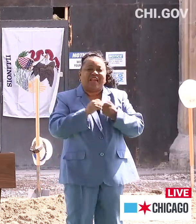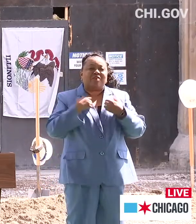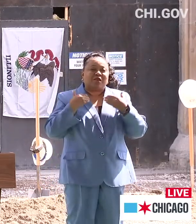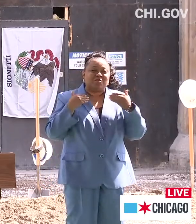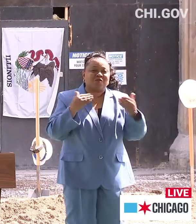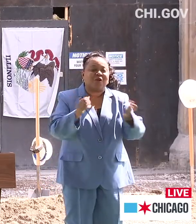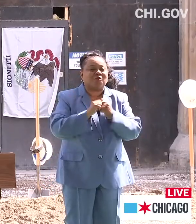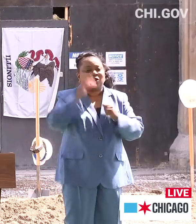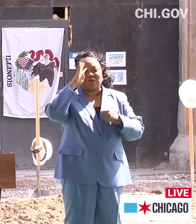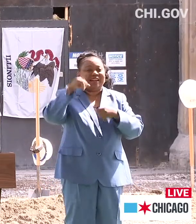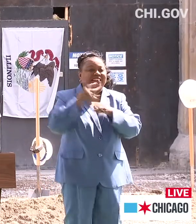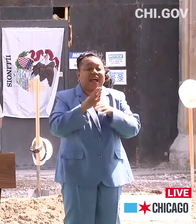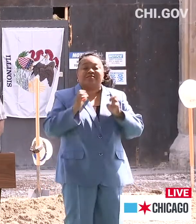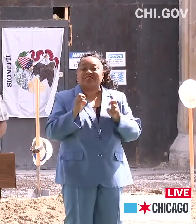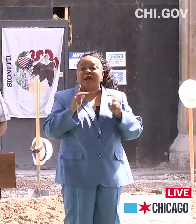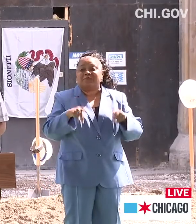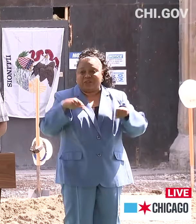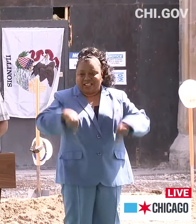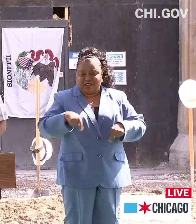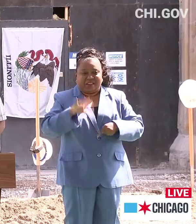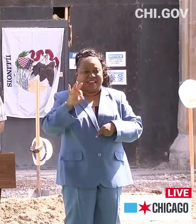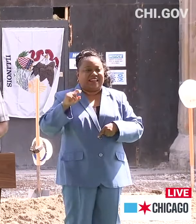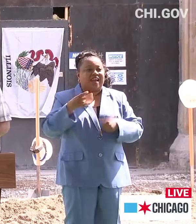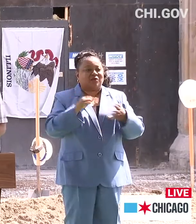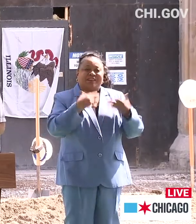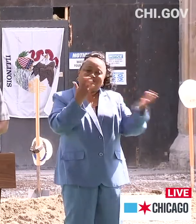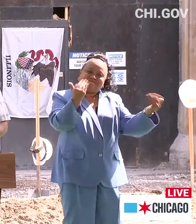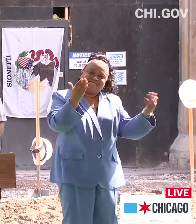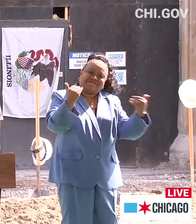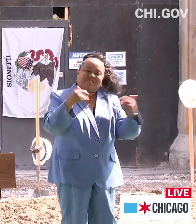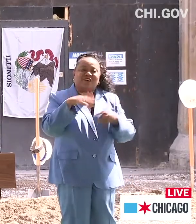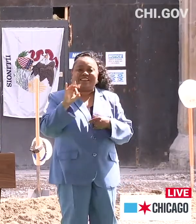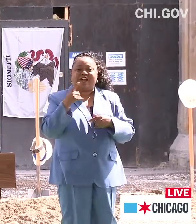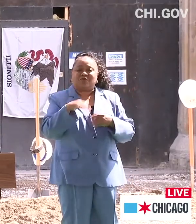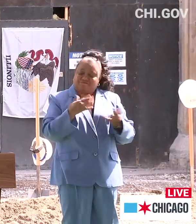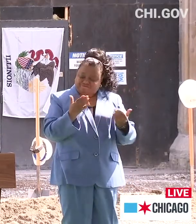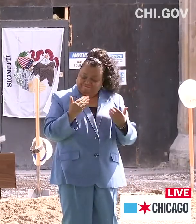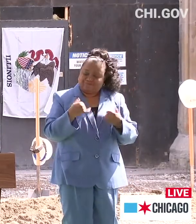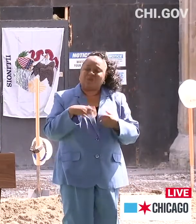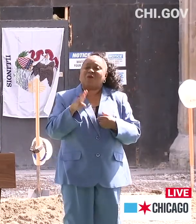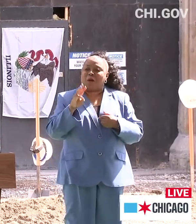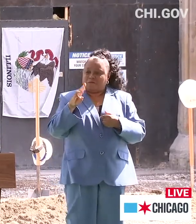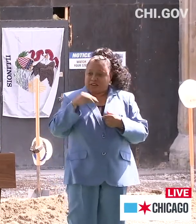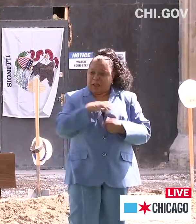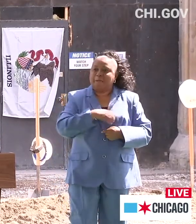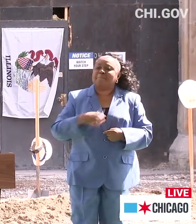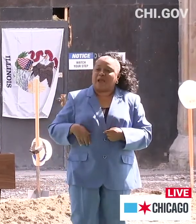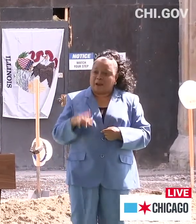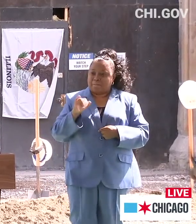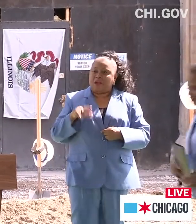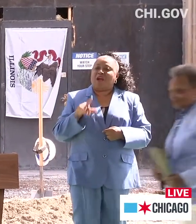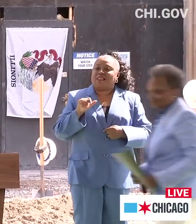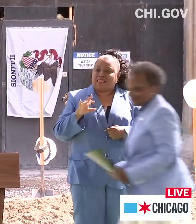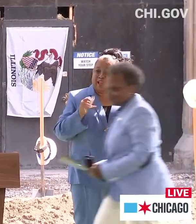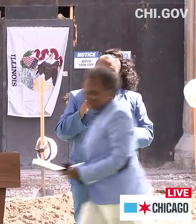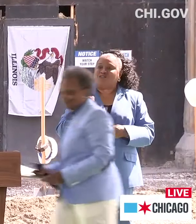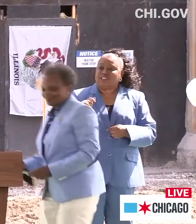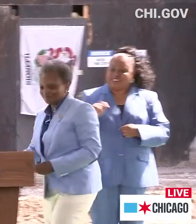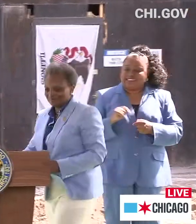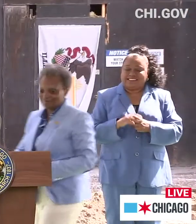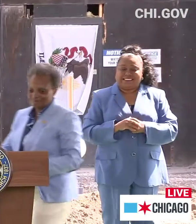move forward with creating jobs and opportunity here in the 9th Ward. Let's give it up for 9th Ward. Round of applause for our mayor, Mayor Lightfoot.